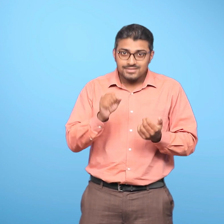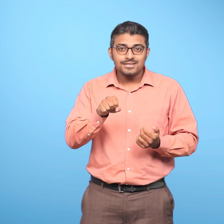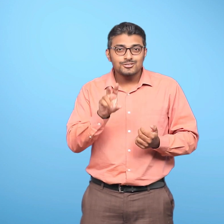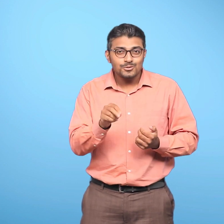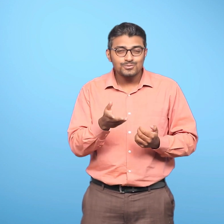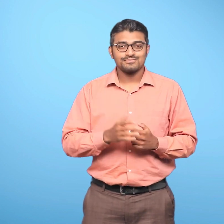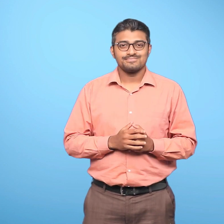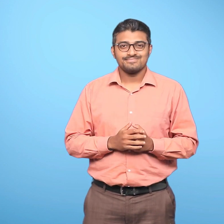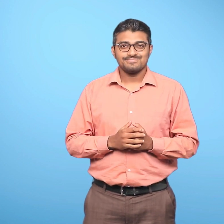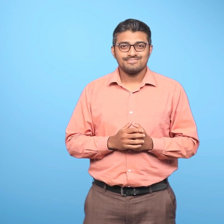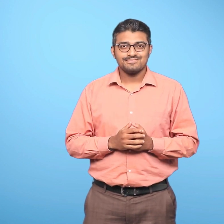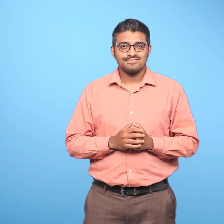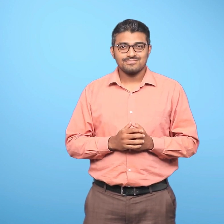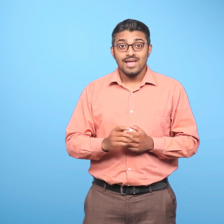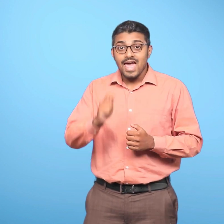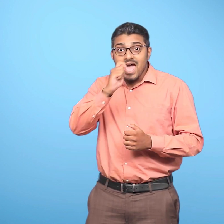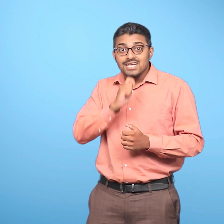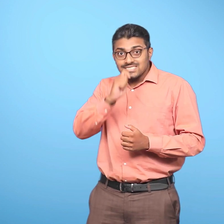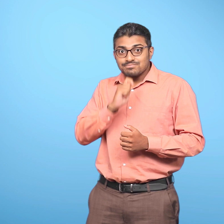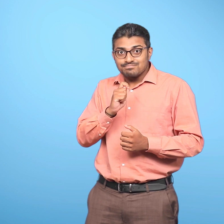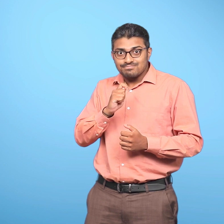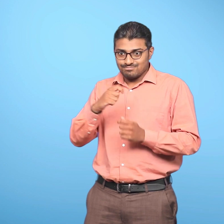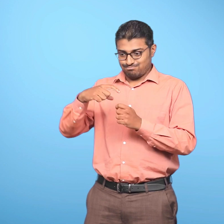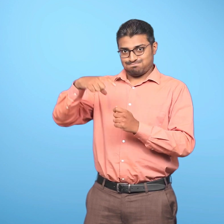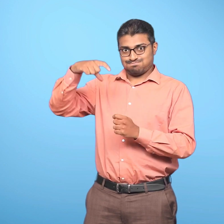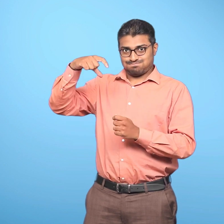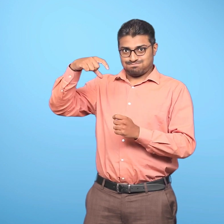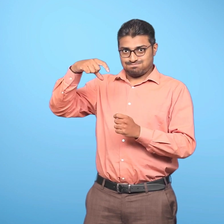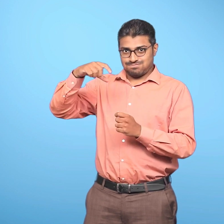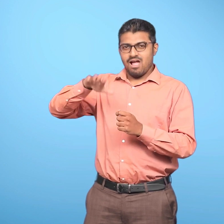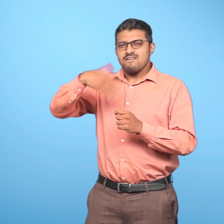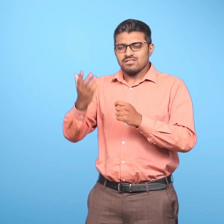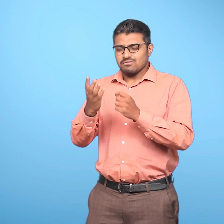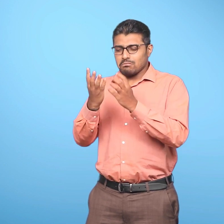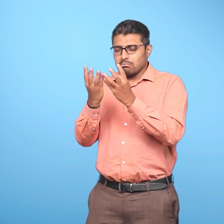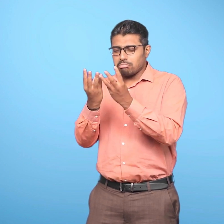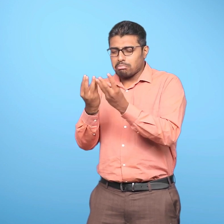Yes or no? Ice cream to molten ice cream.